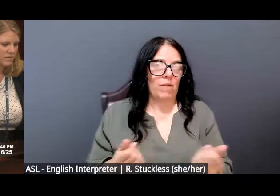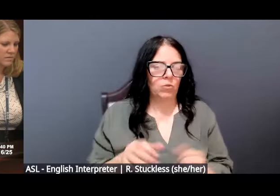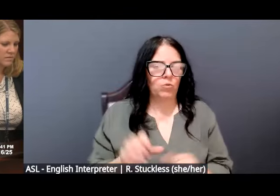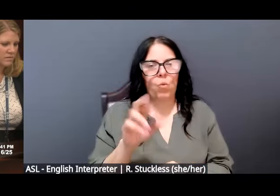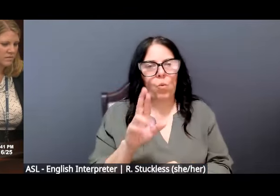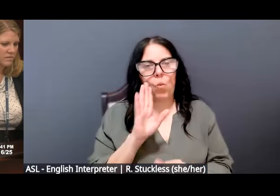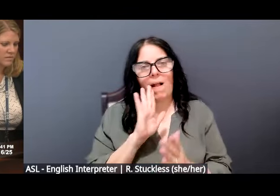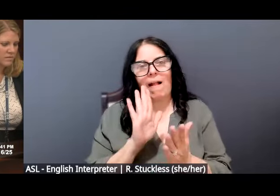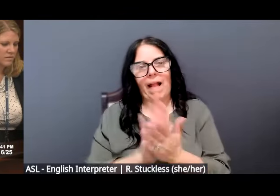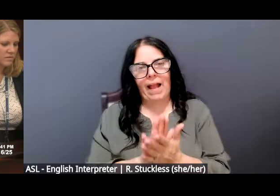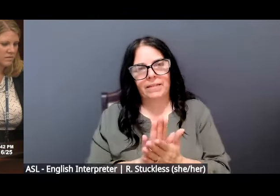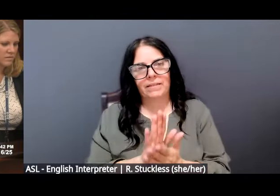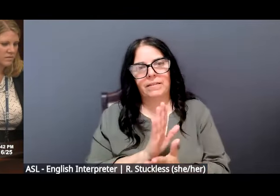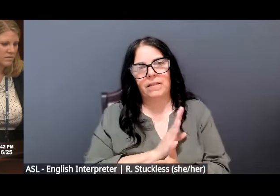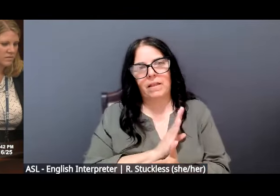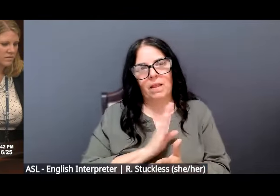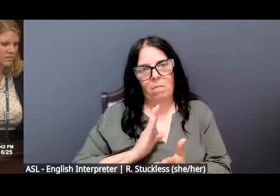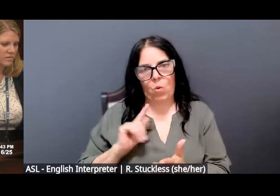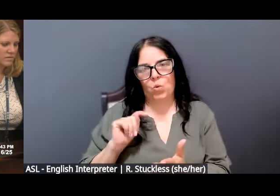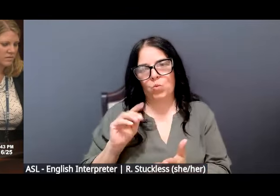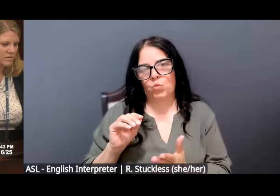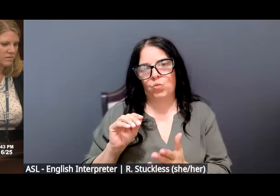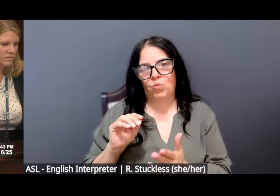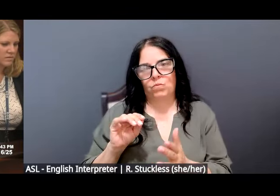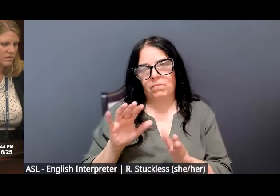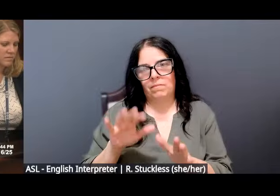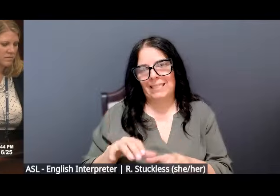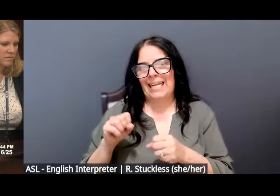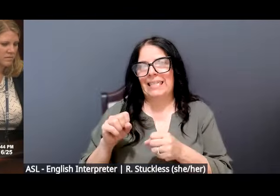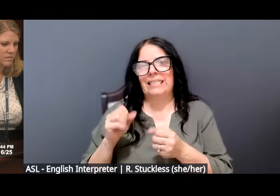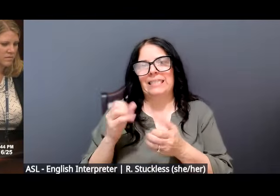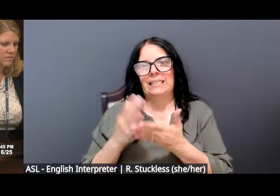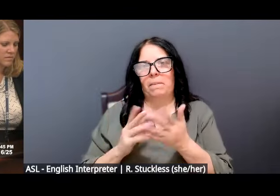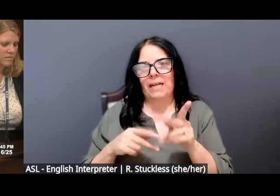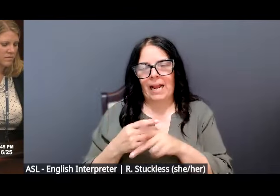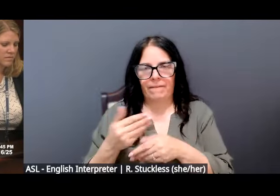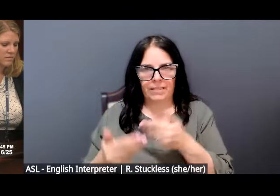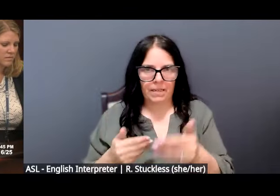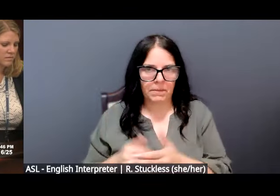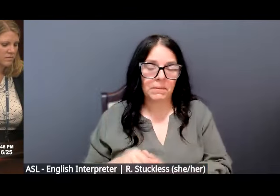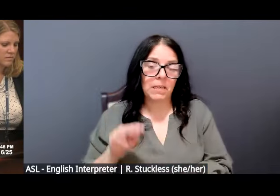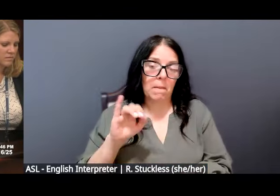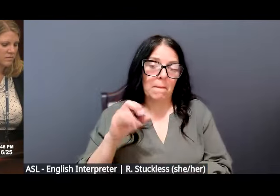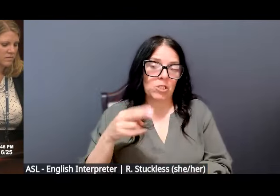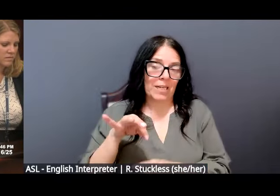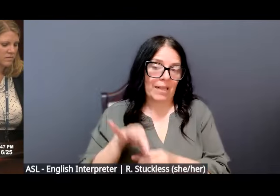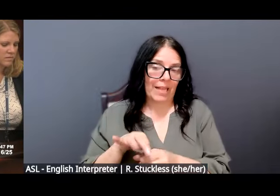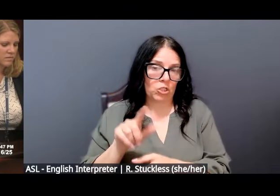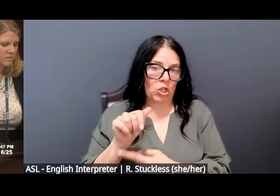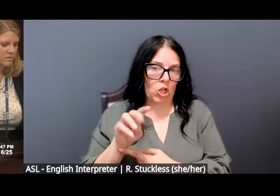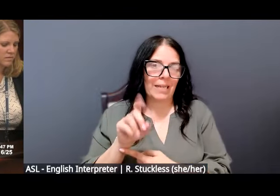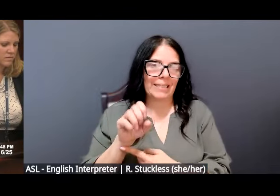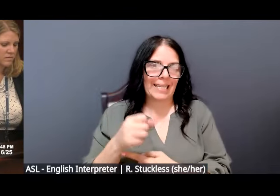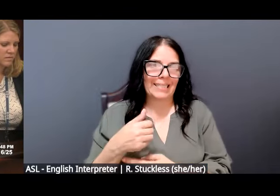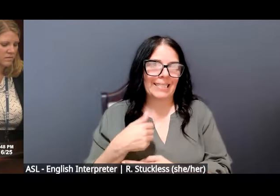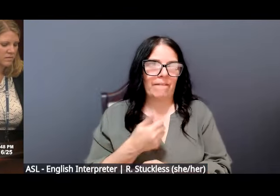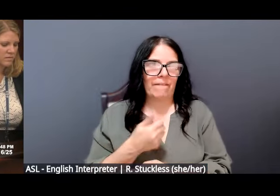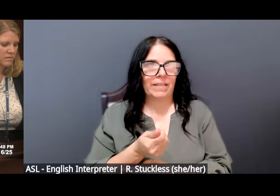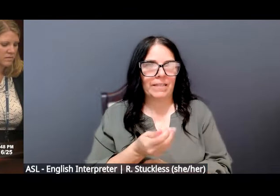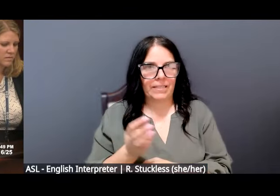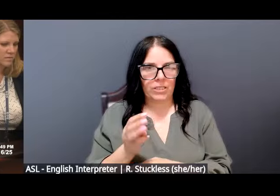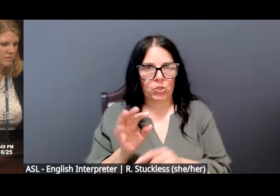board to take some other step. Michigan election law does contain a number of options after this that